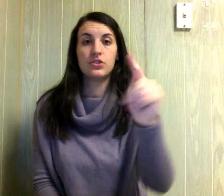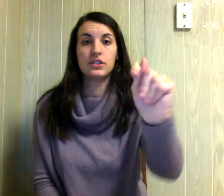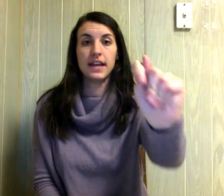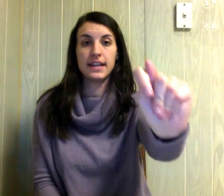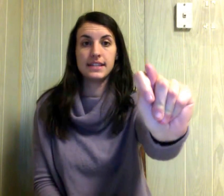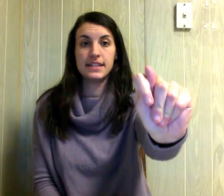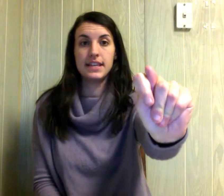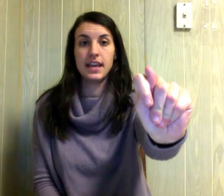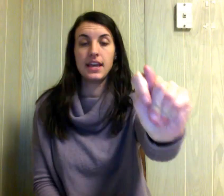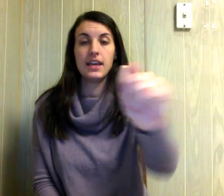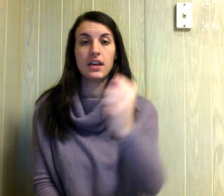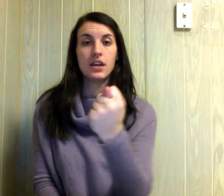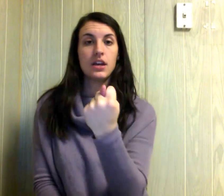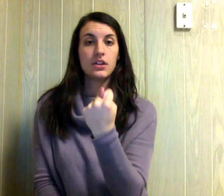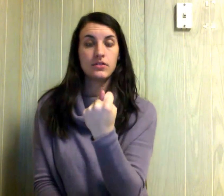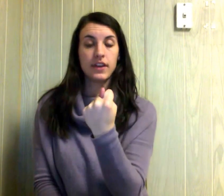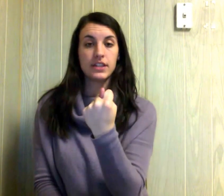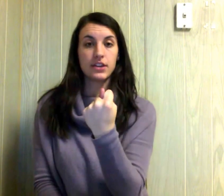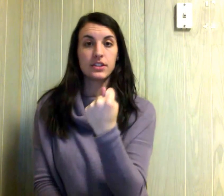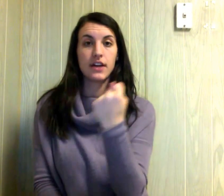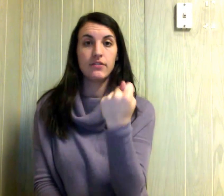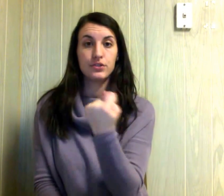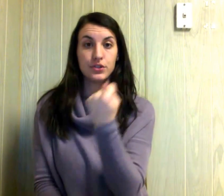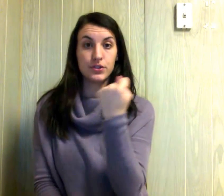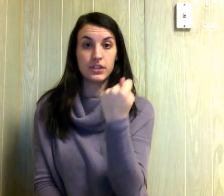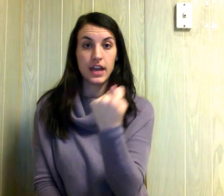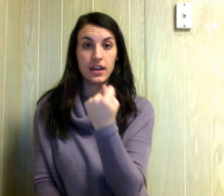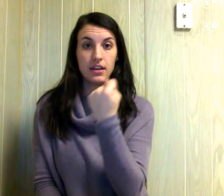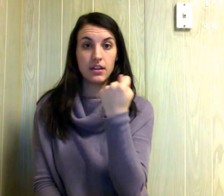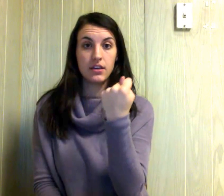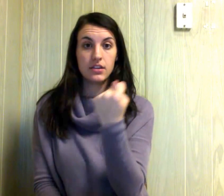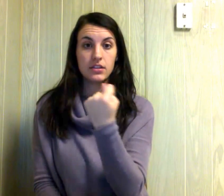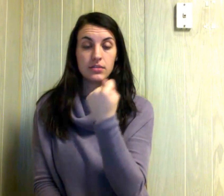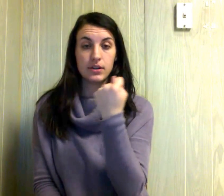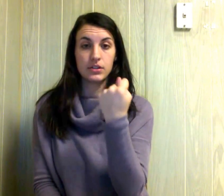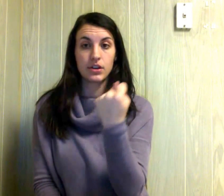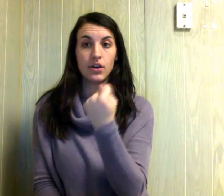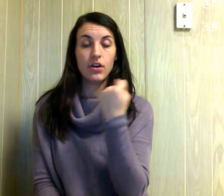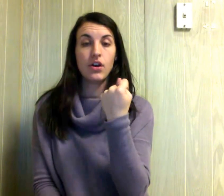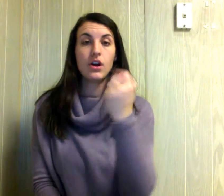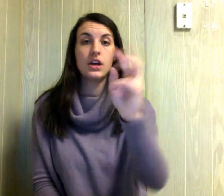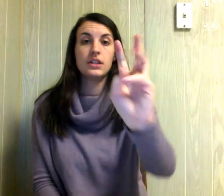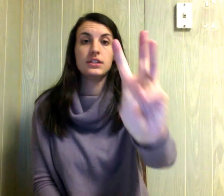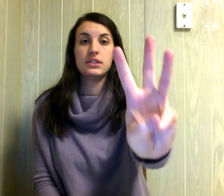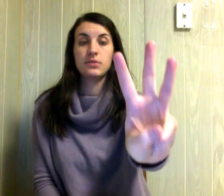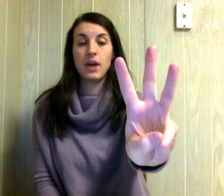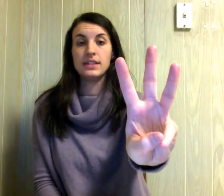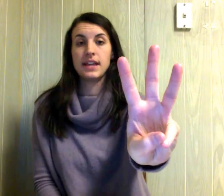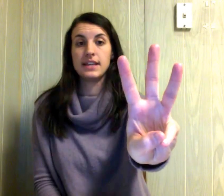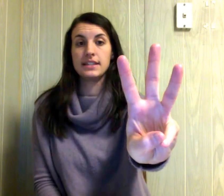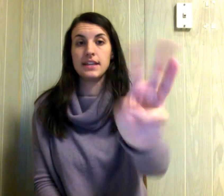Tuesday is the T, facing yourself. Tuesday, small circle. Wednesday is the